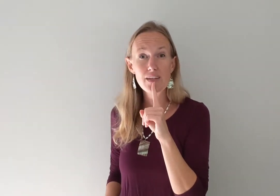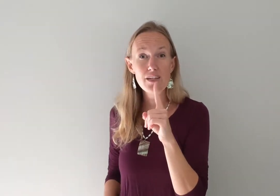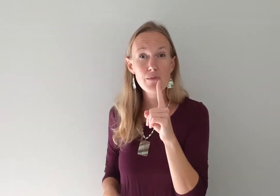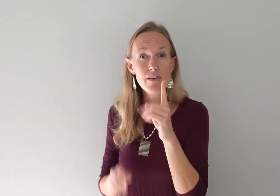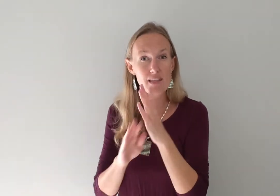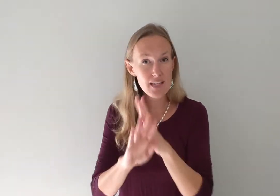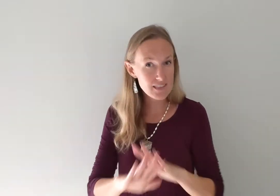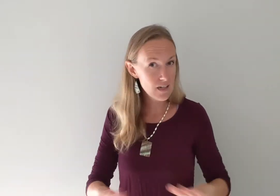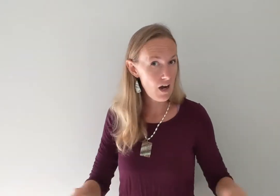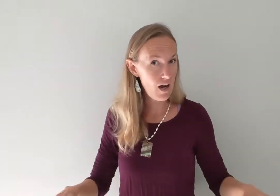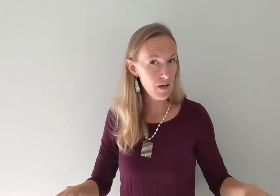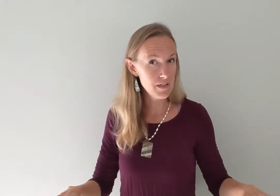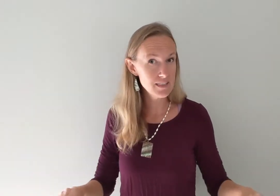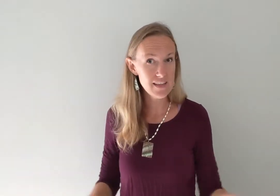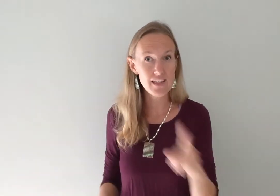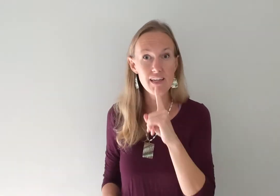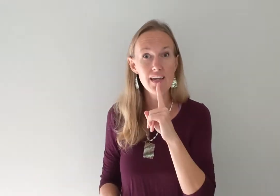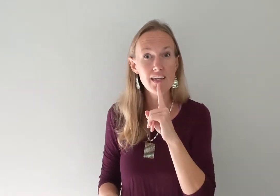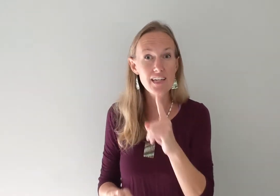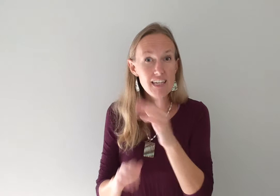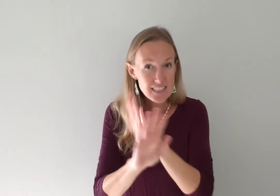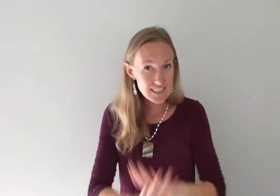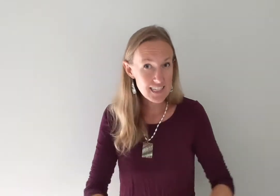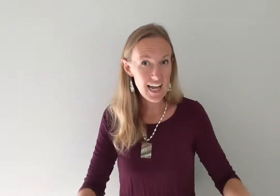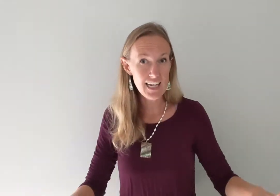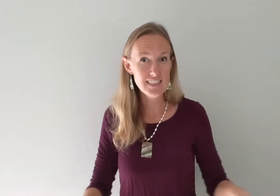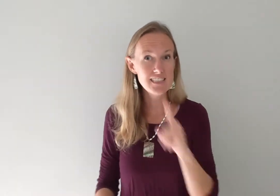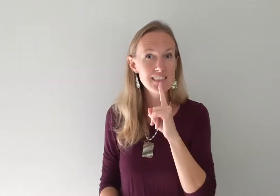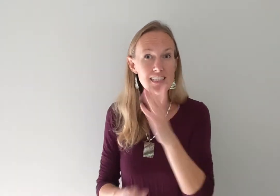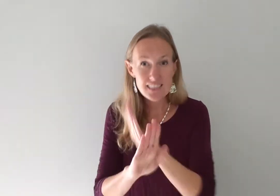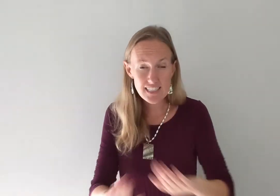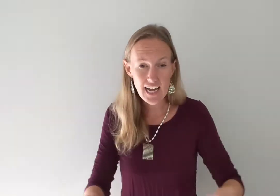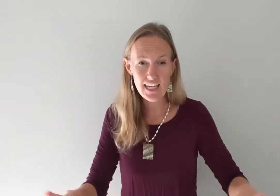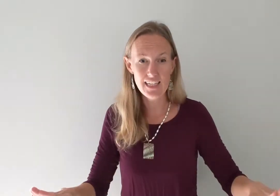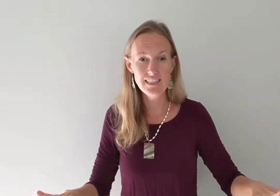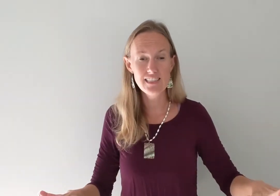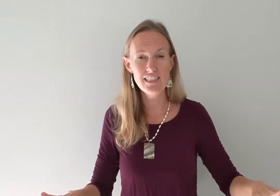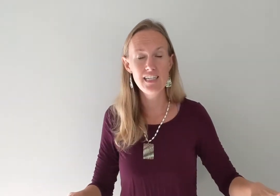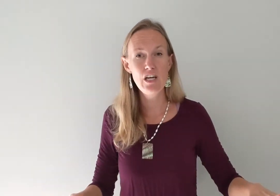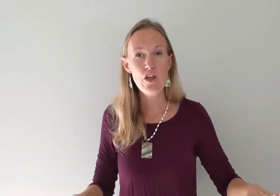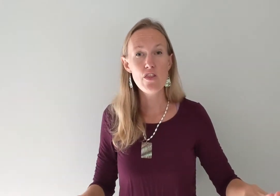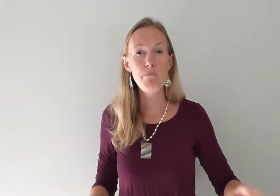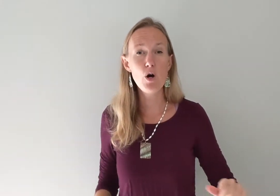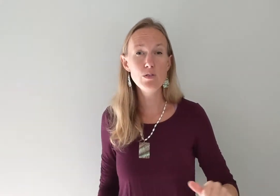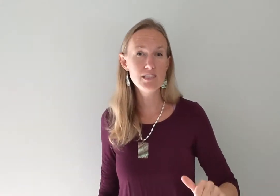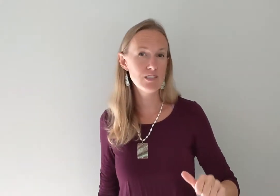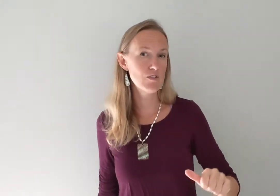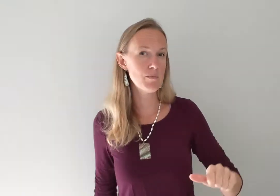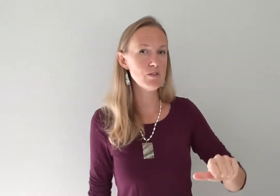of your mouth and then it's calm, there's nothing, okay? Silenced. The boast, so for boast we're